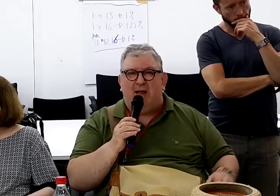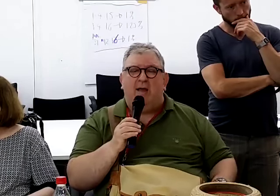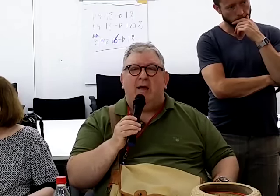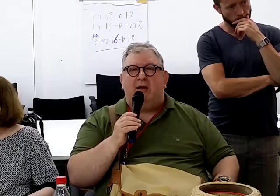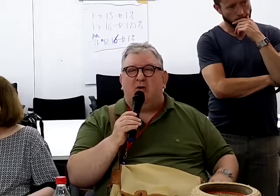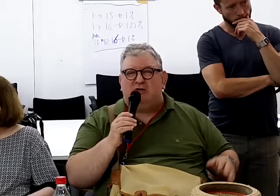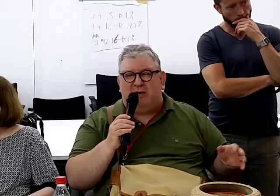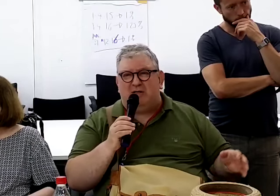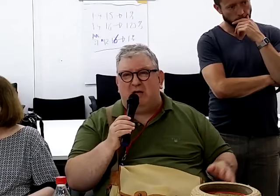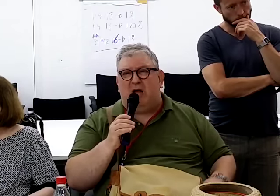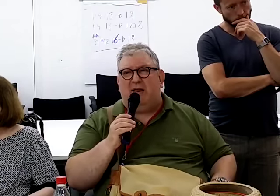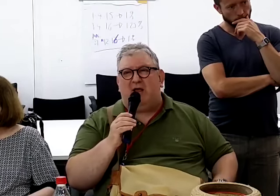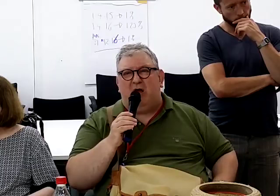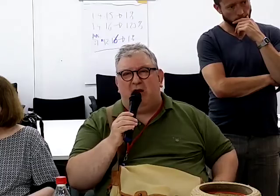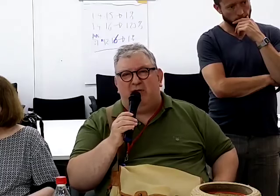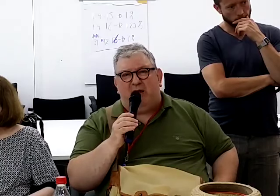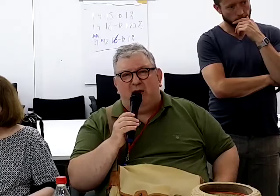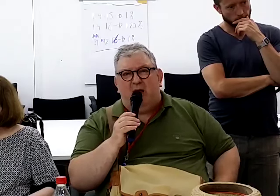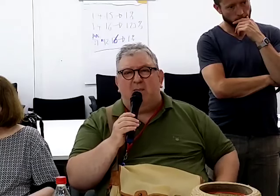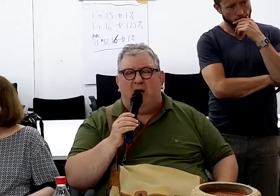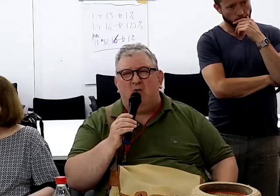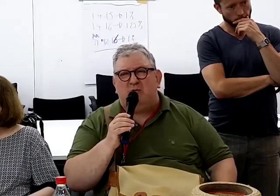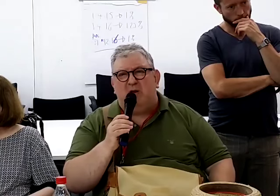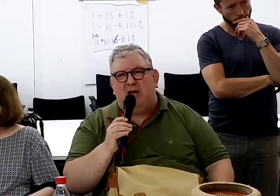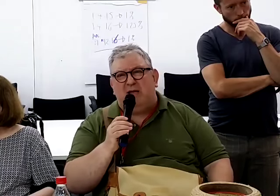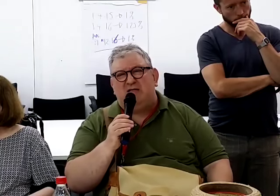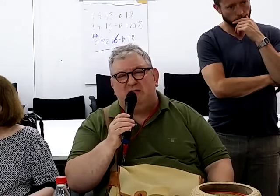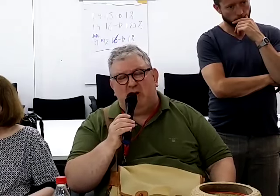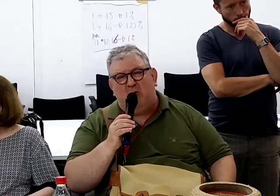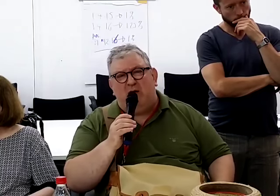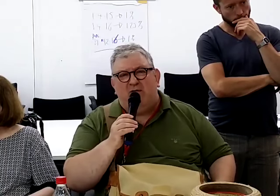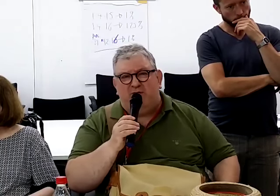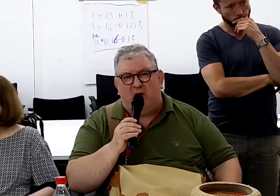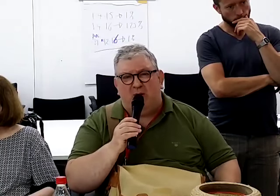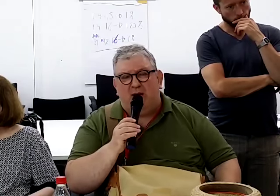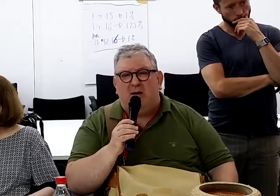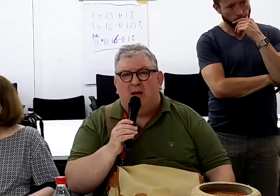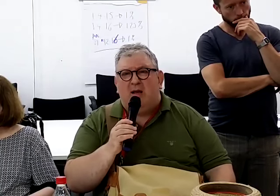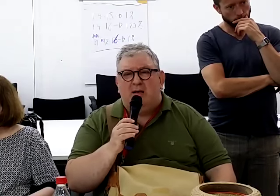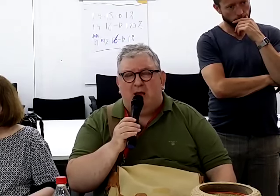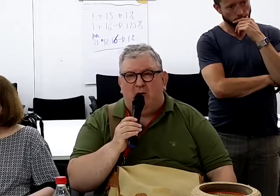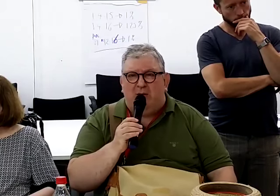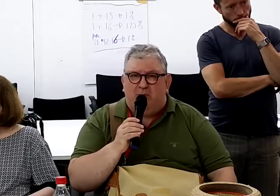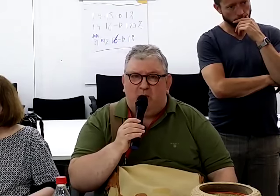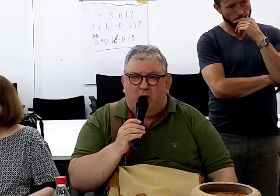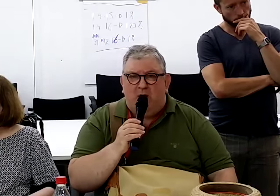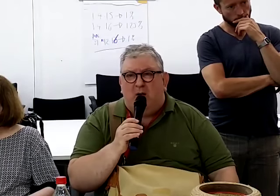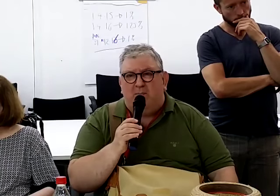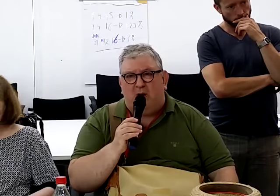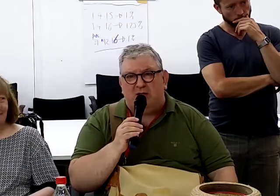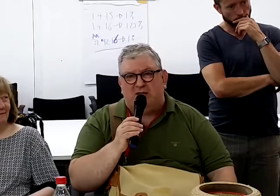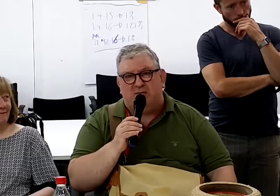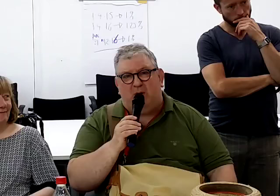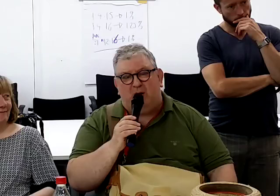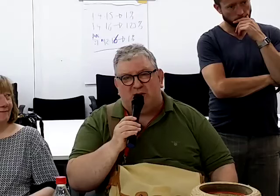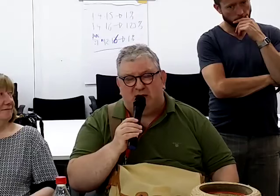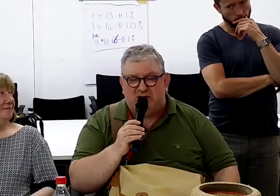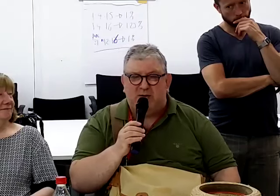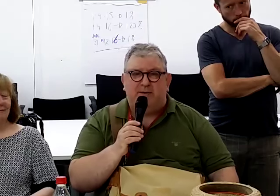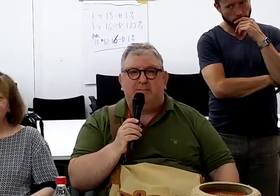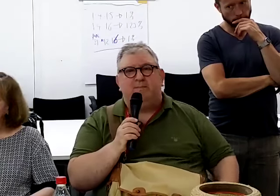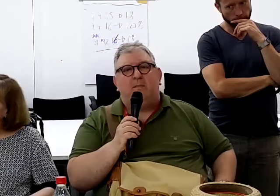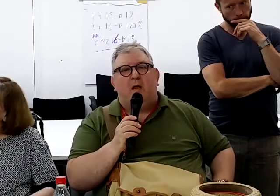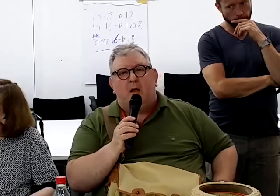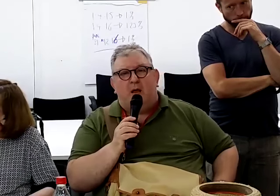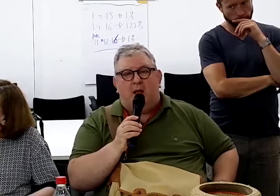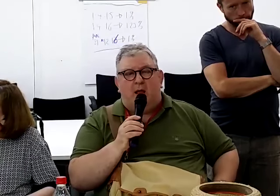here and there, you know, austerity like that kind of thing, but ultimately still following neoliberal policies and